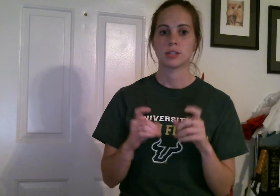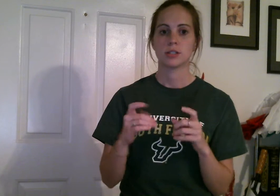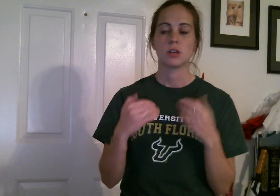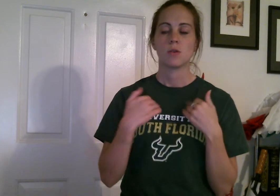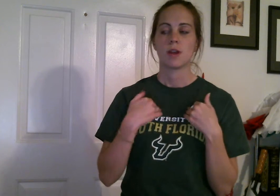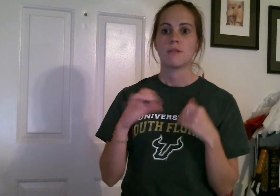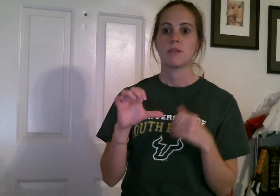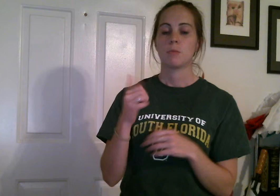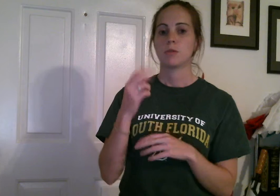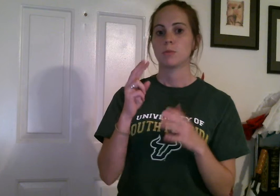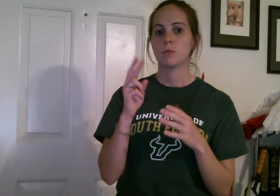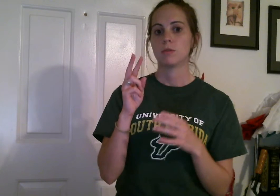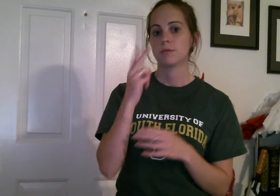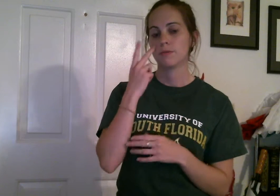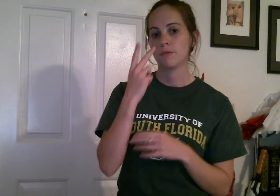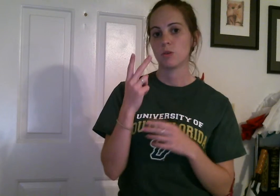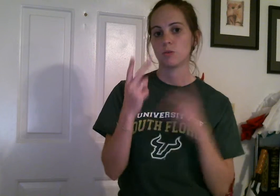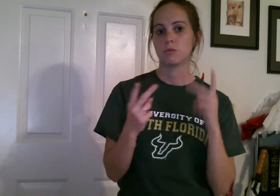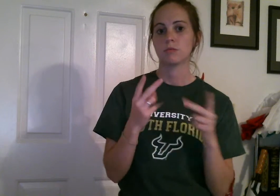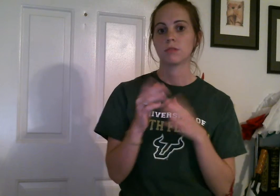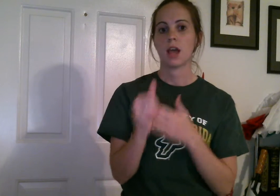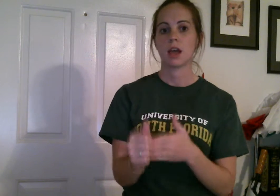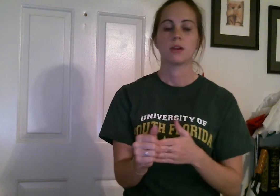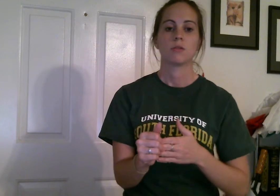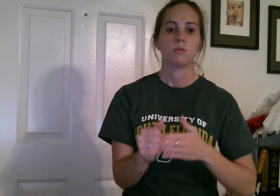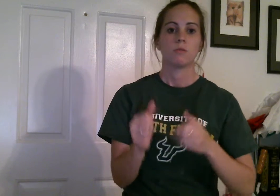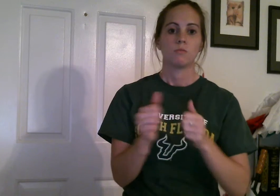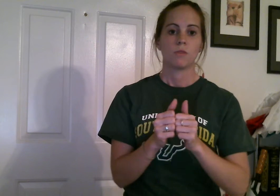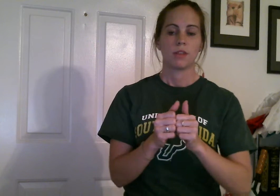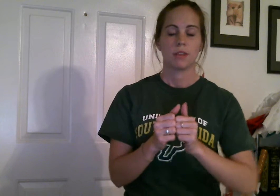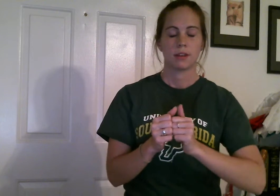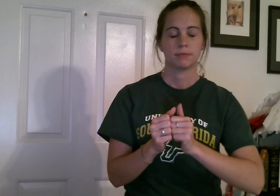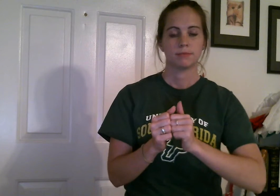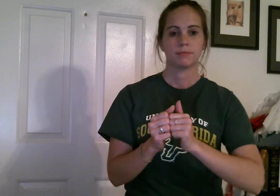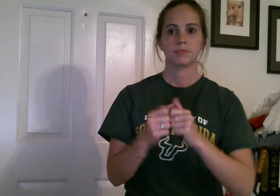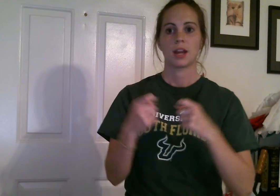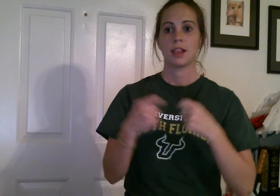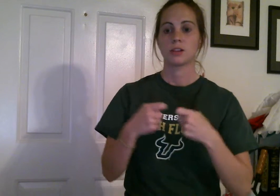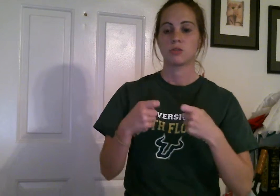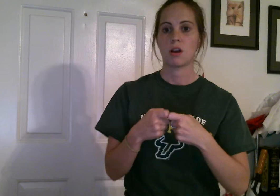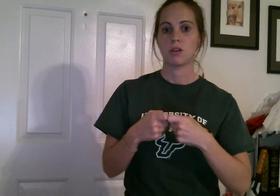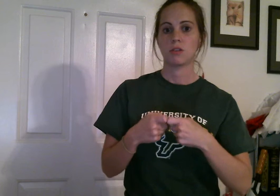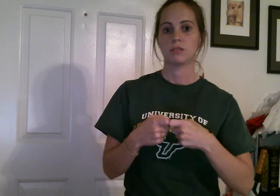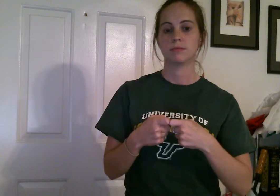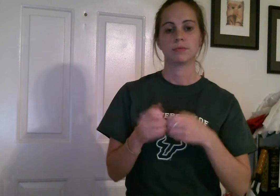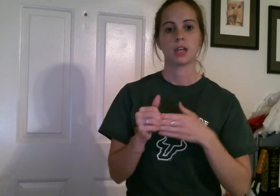for practice with an electronic multiple choice format.